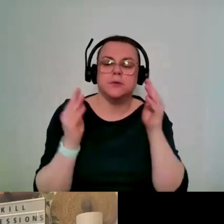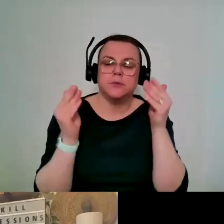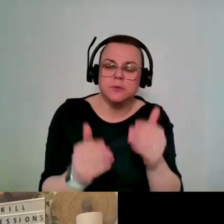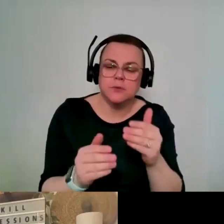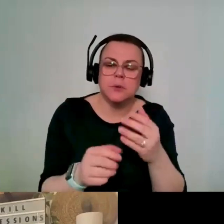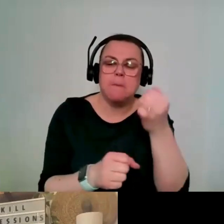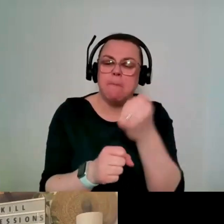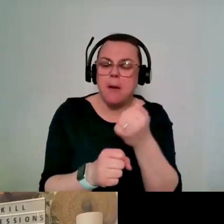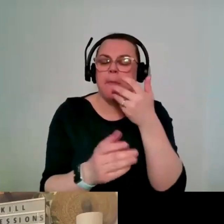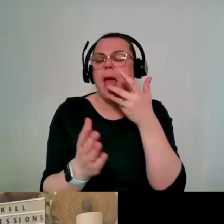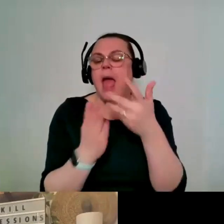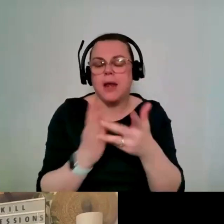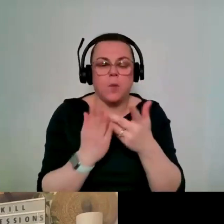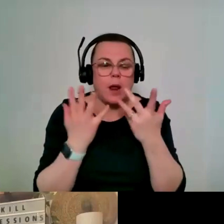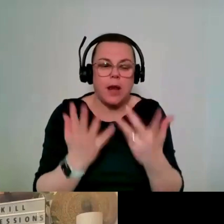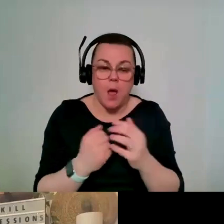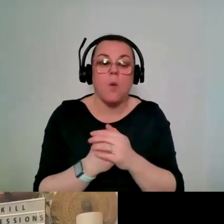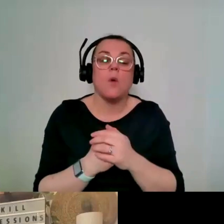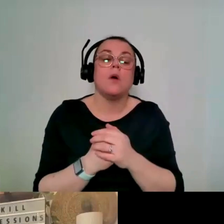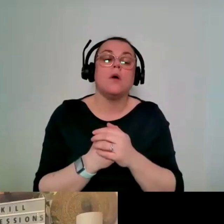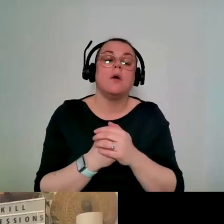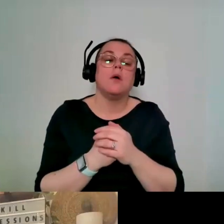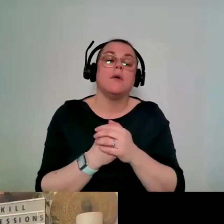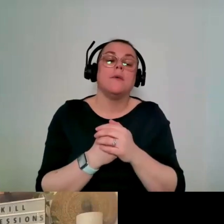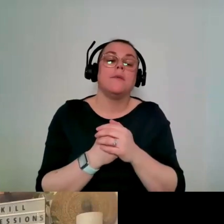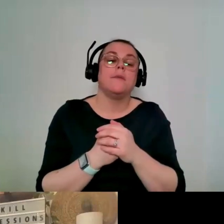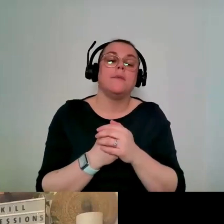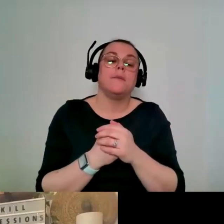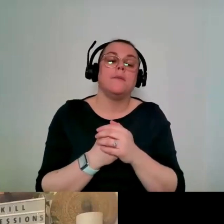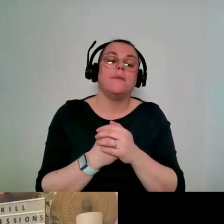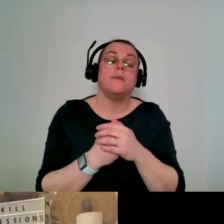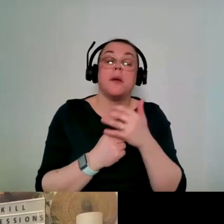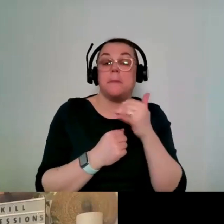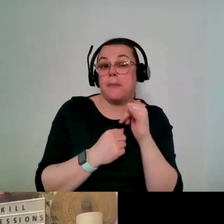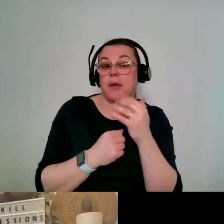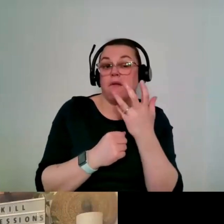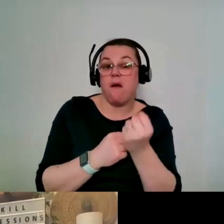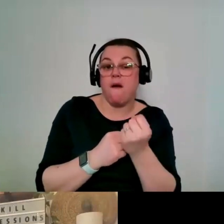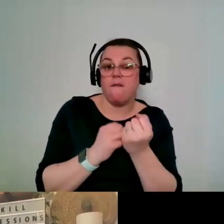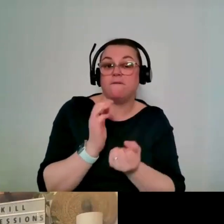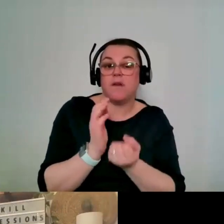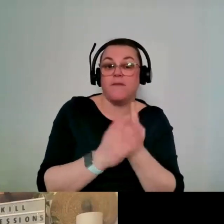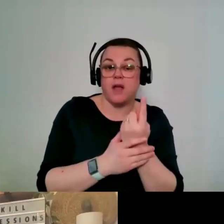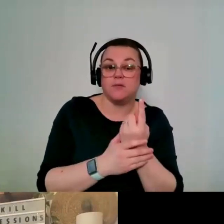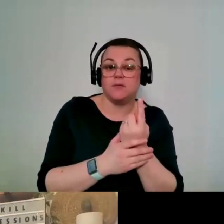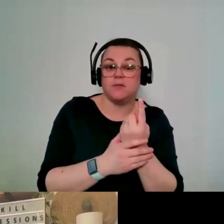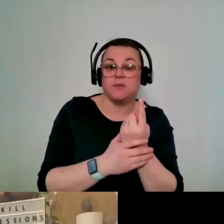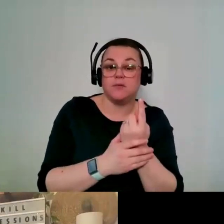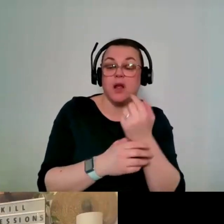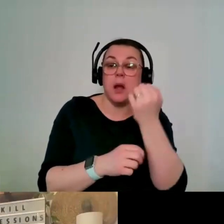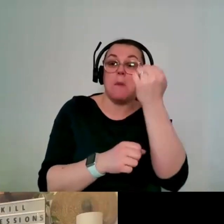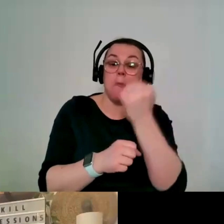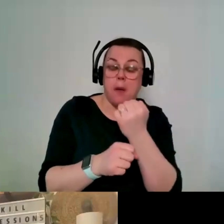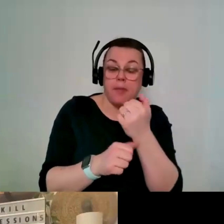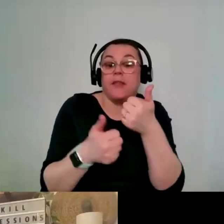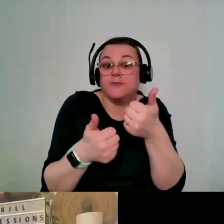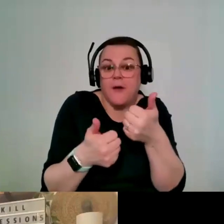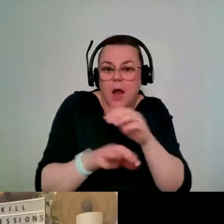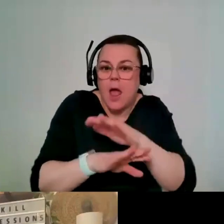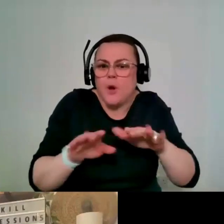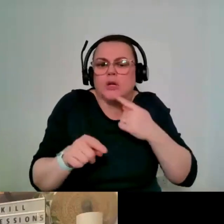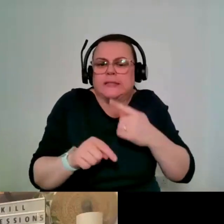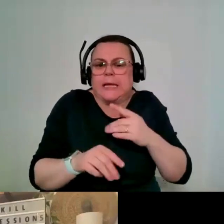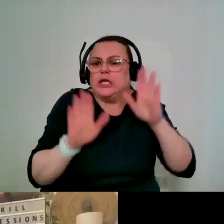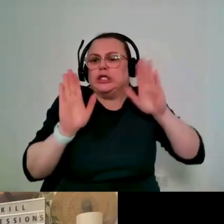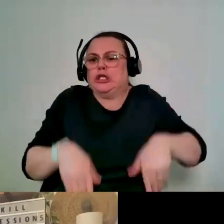But you know, sometimes, you know, you may have an event in the pub, perhaps. That's not to say you shouldn't have any